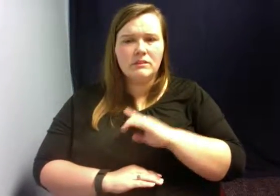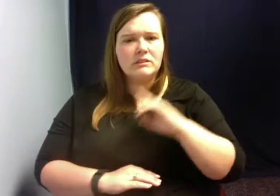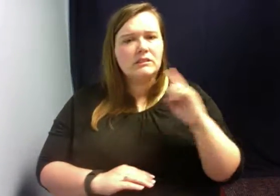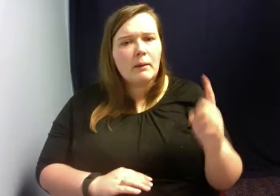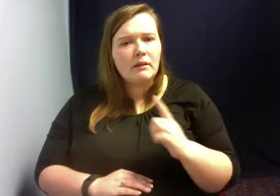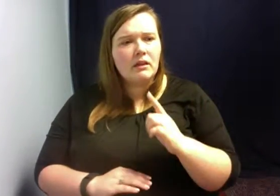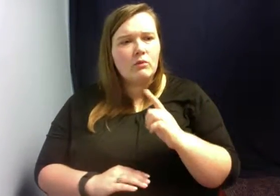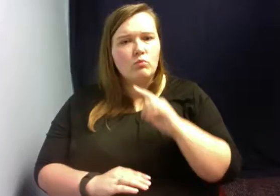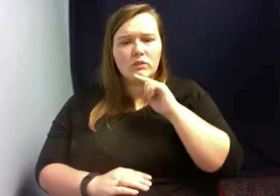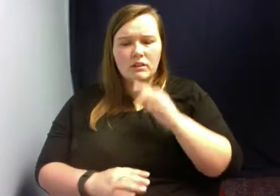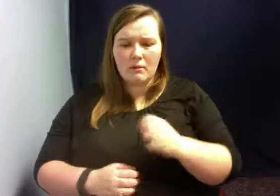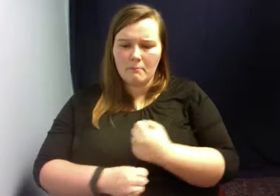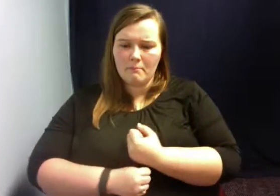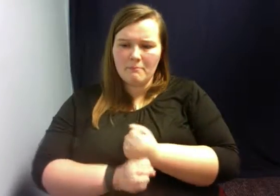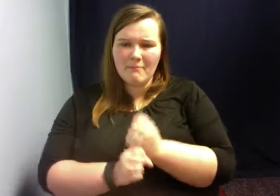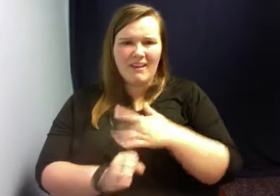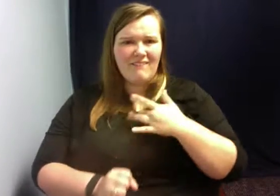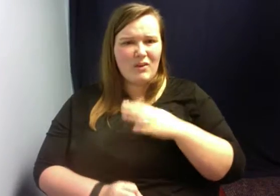Something that would fill them up.